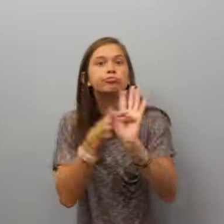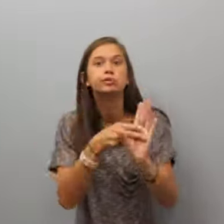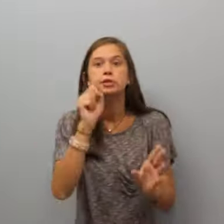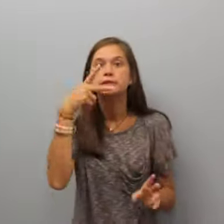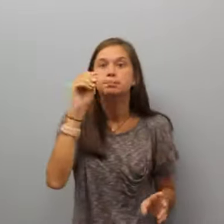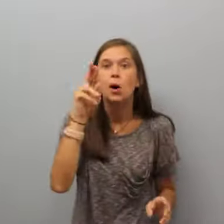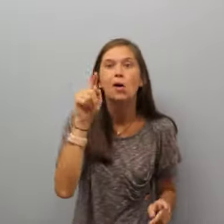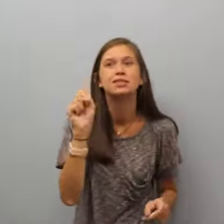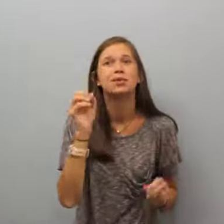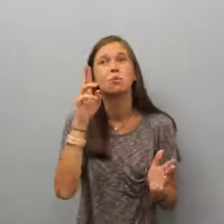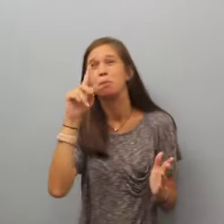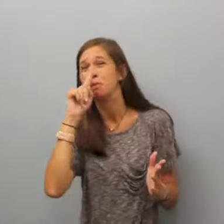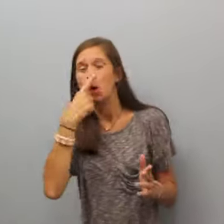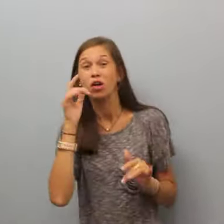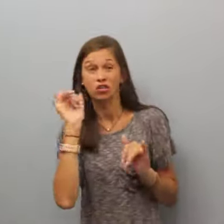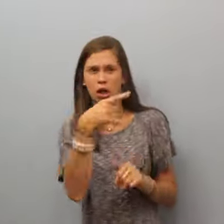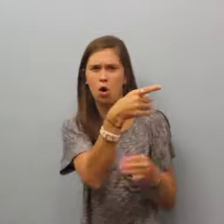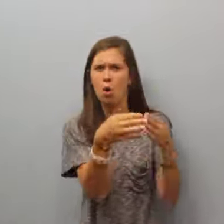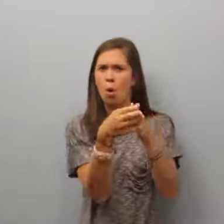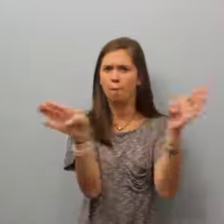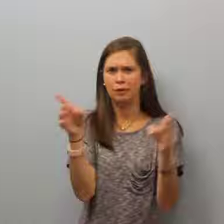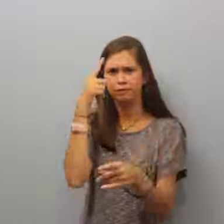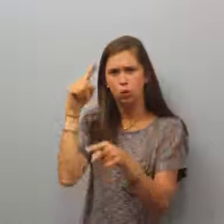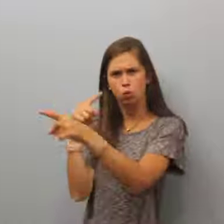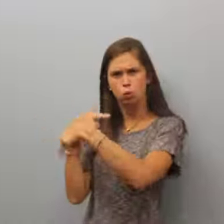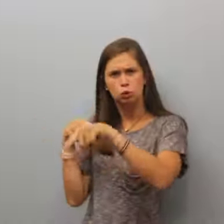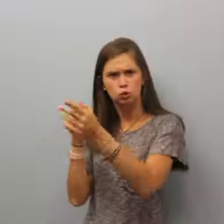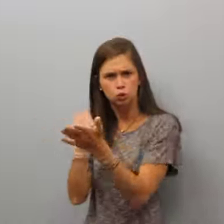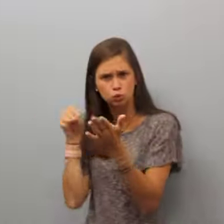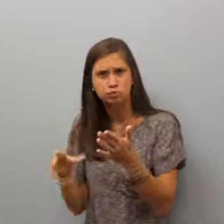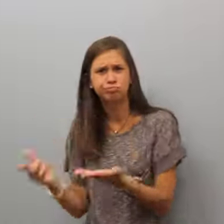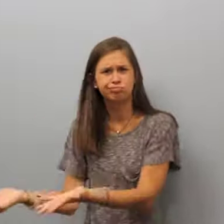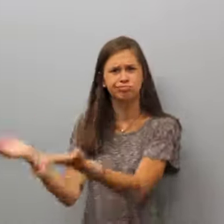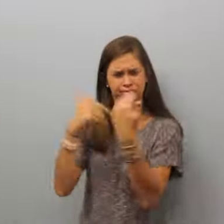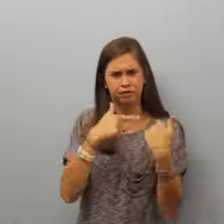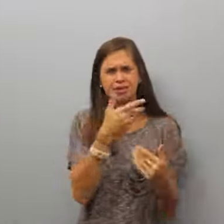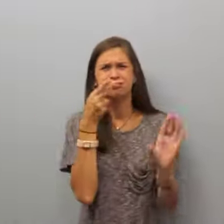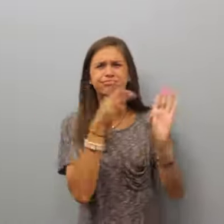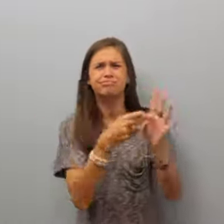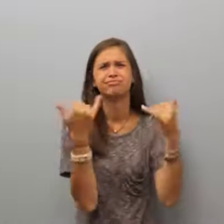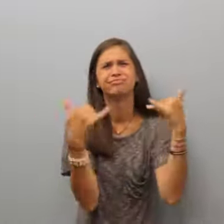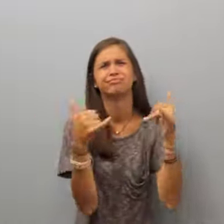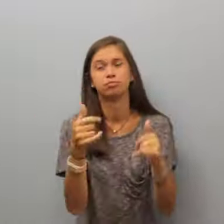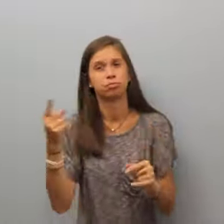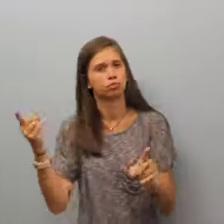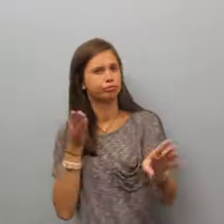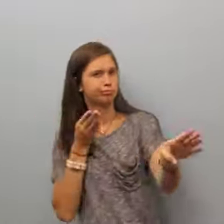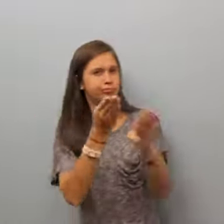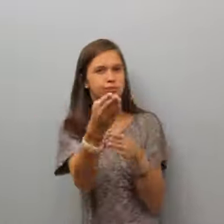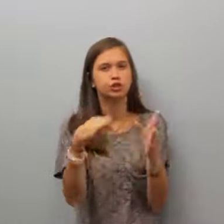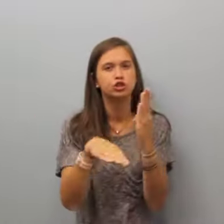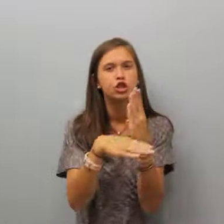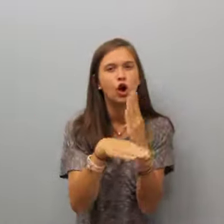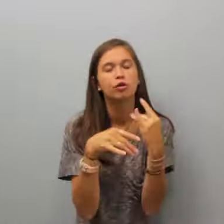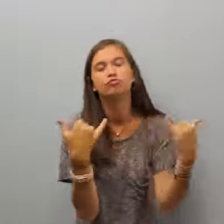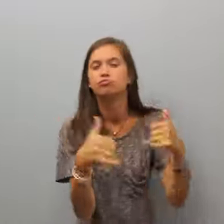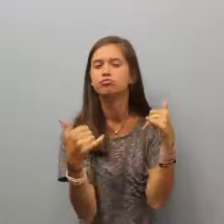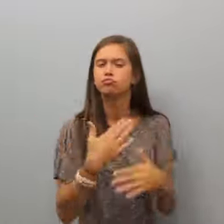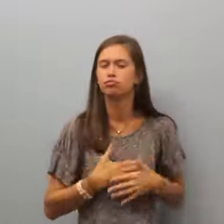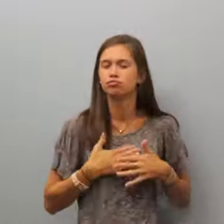She loves to go to the rec center in her free time and play soccer and sports, and it's a great way to spend time if you don't have anything